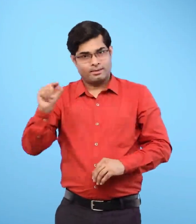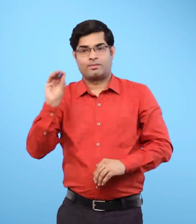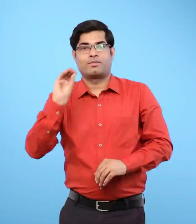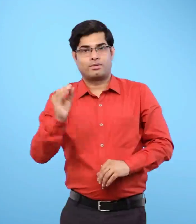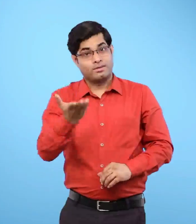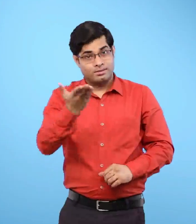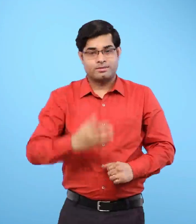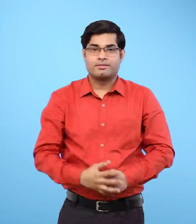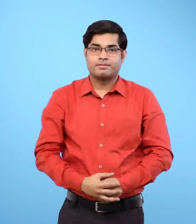Dash.